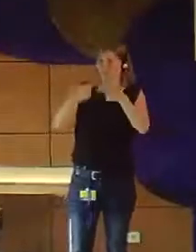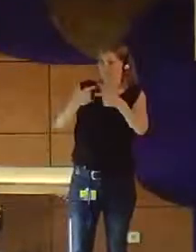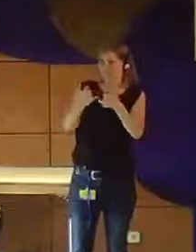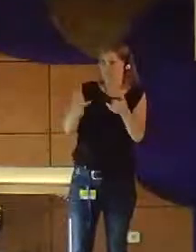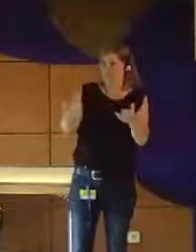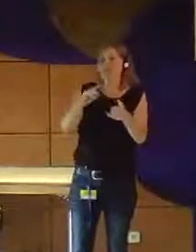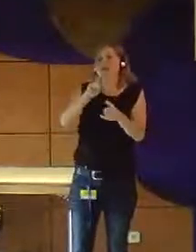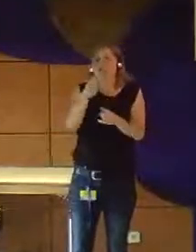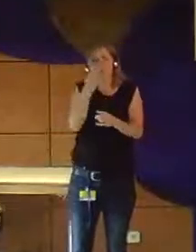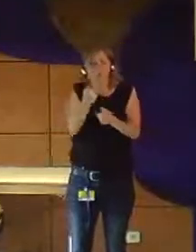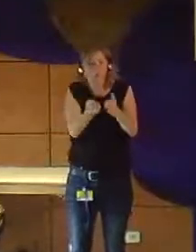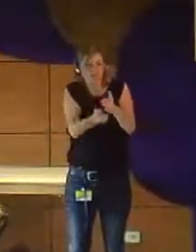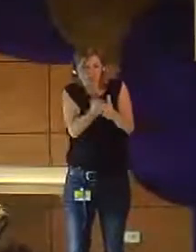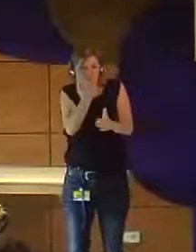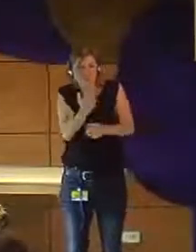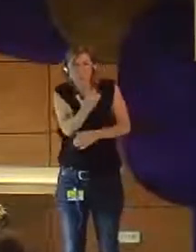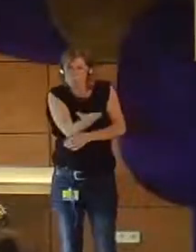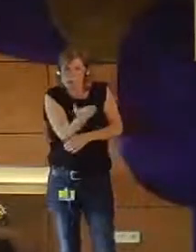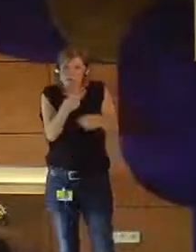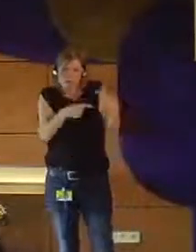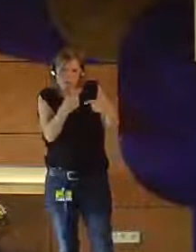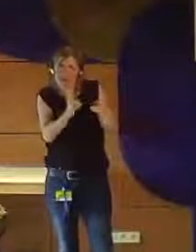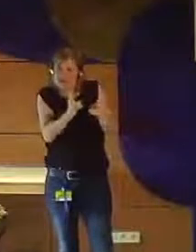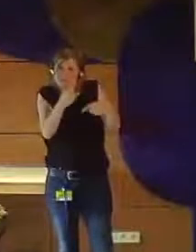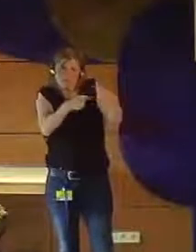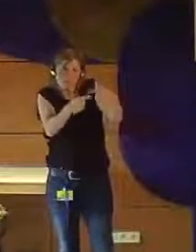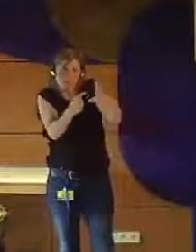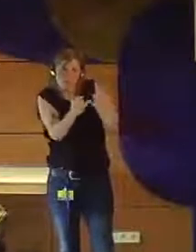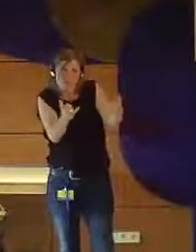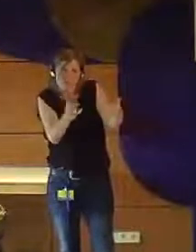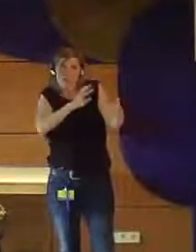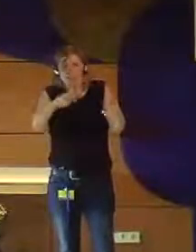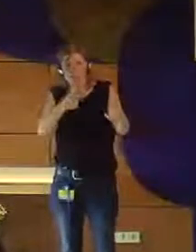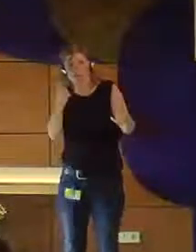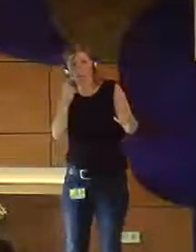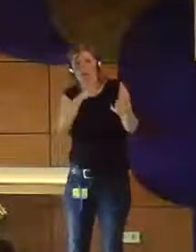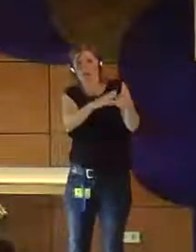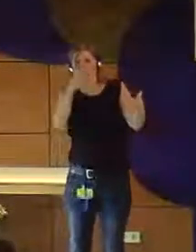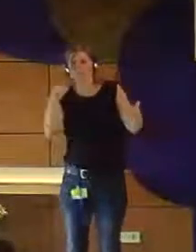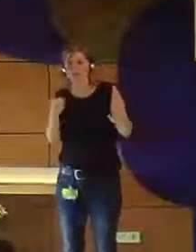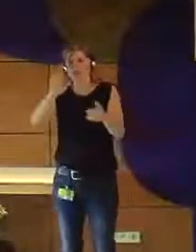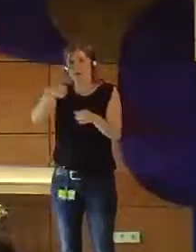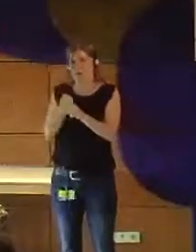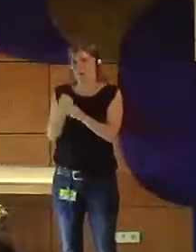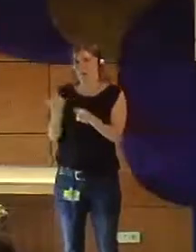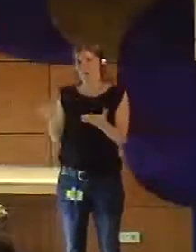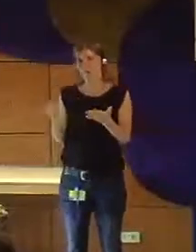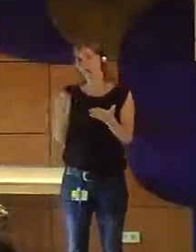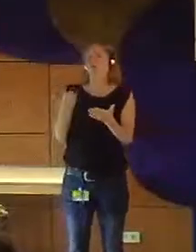after 4.5 million years, we've probably got it right in terms of working out our hormones. I can't sort it out in 10, 20 years.